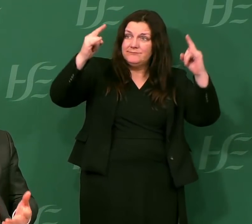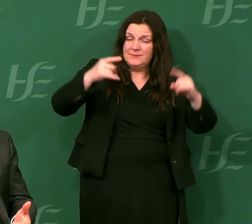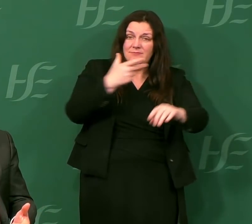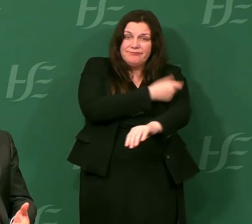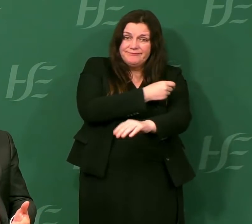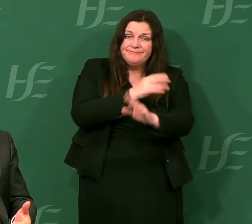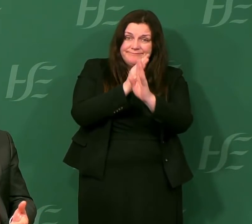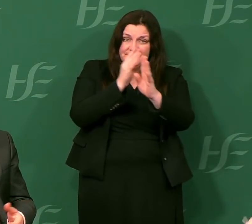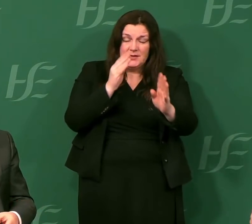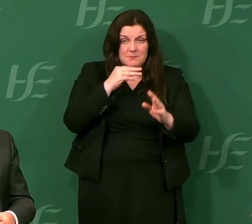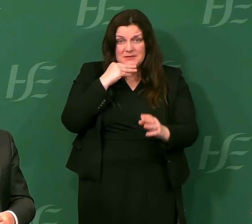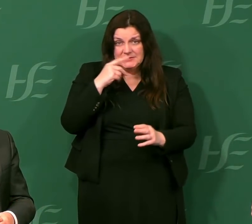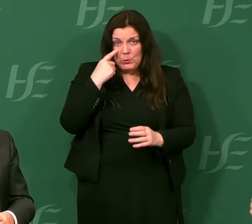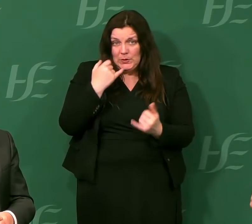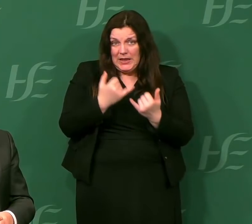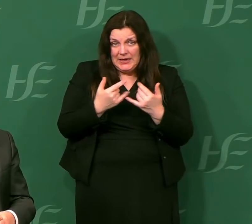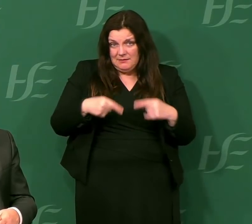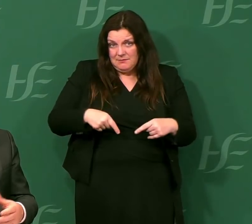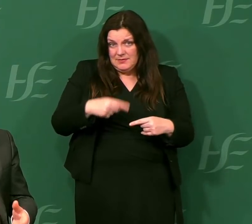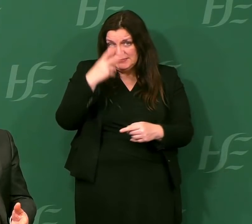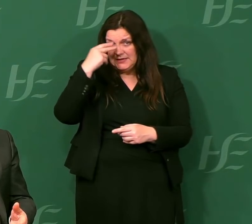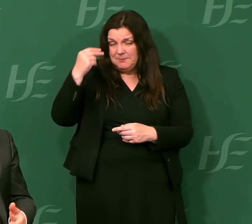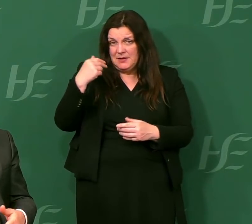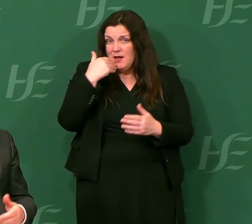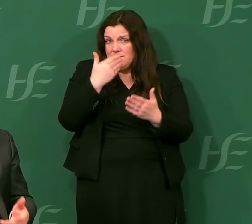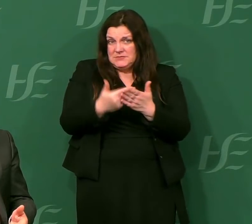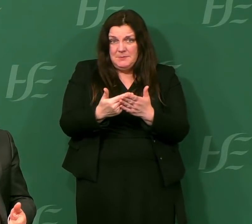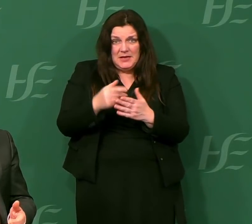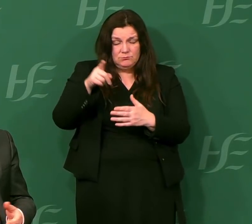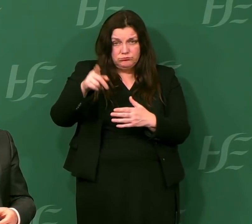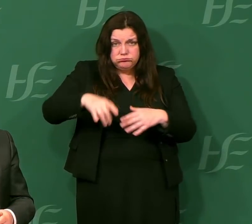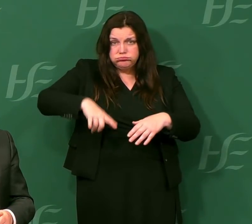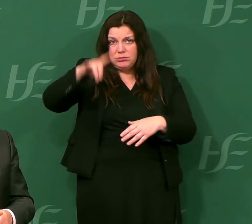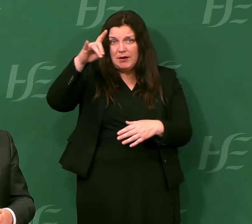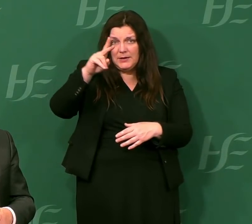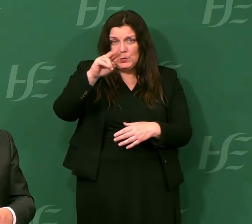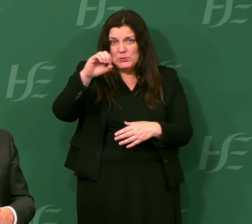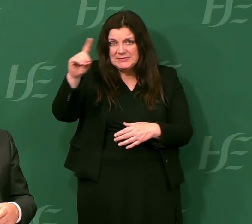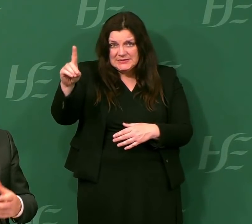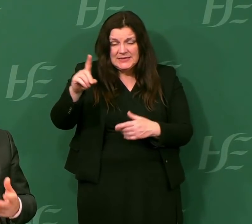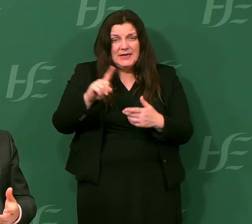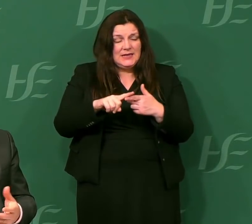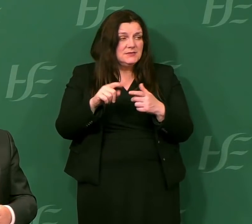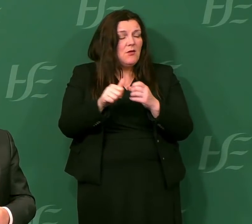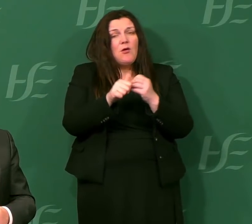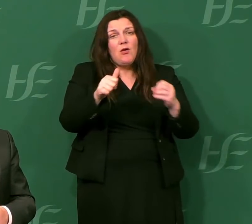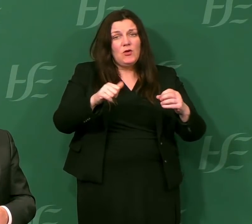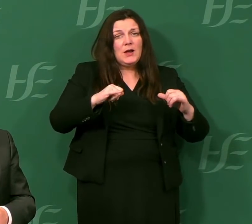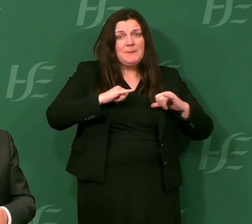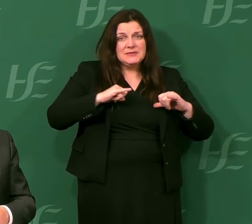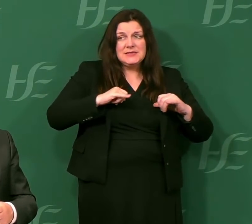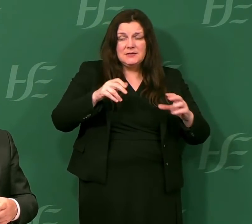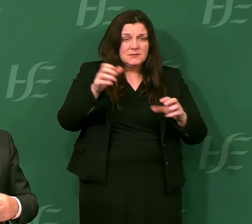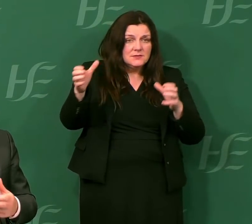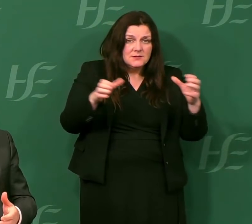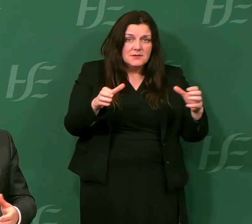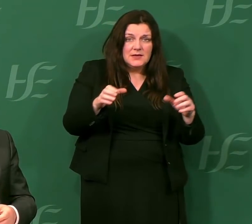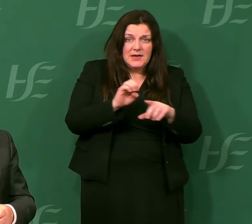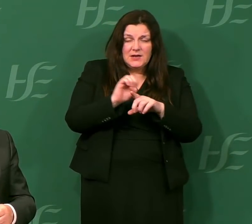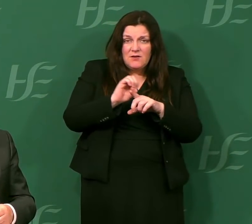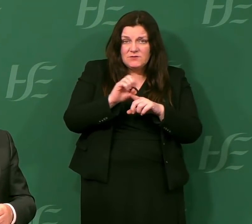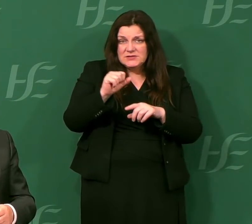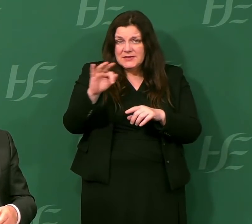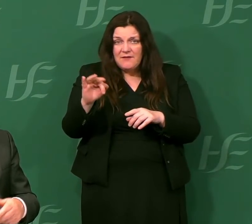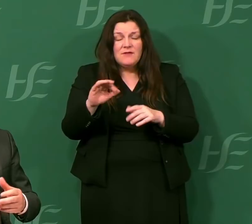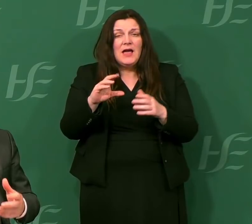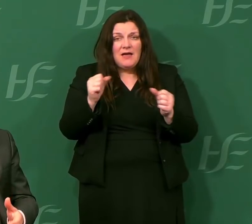high level of demand, certainly in UCD. On capacity, we're increasing our capacity throughout. And we've said it out before that we are both in our